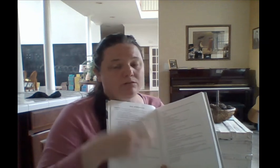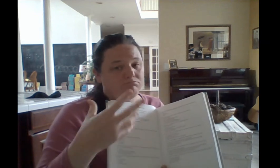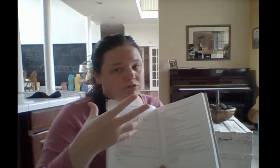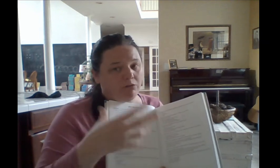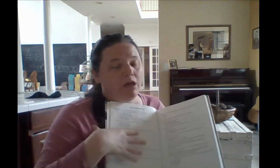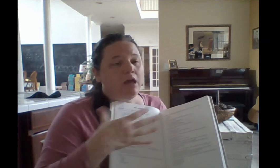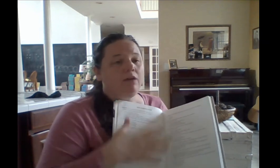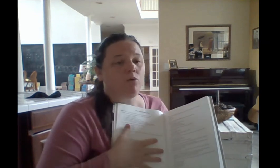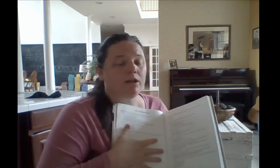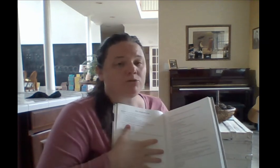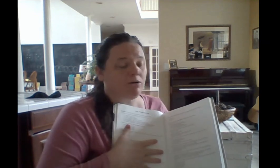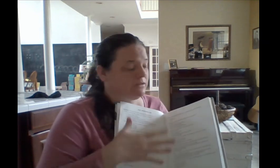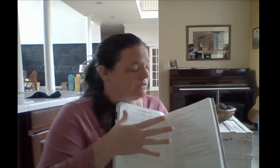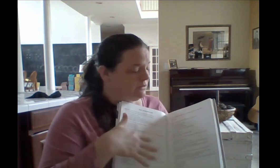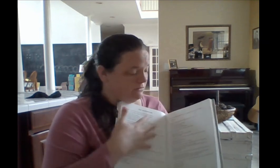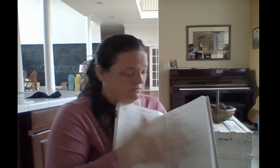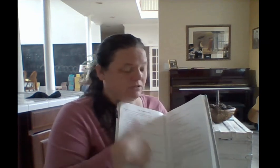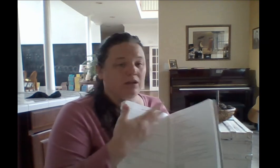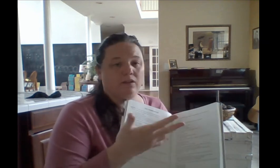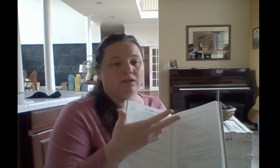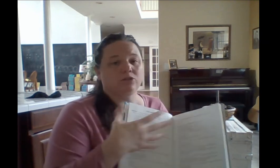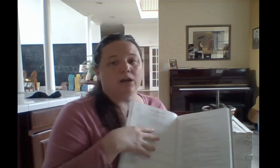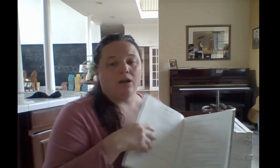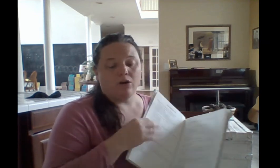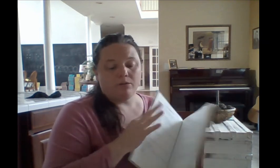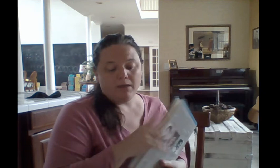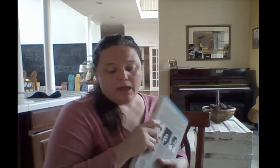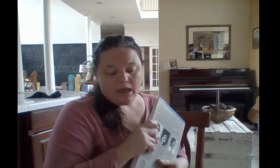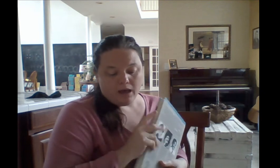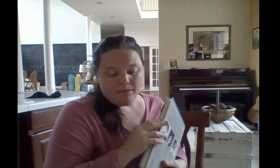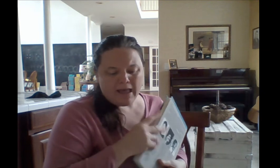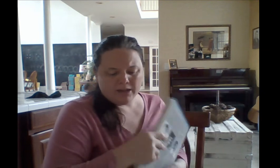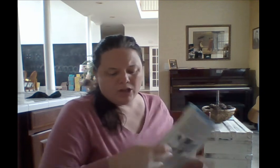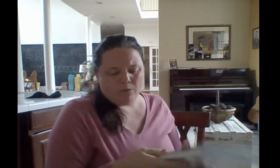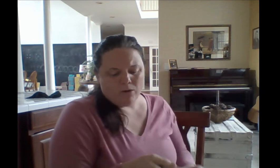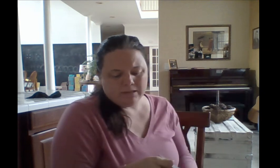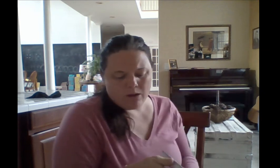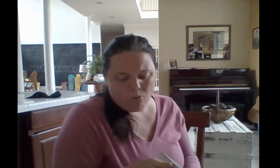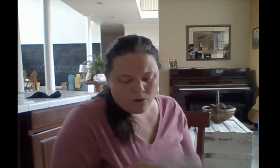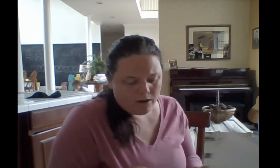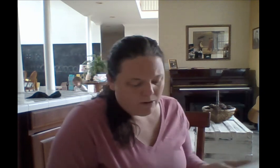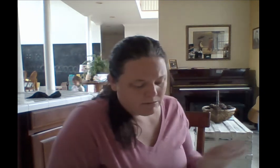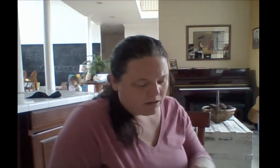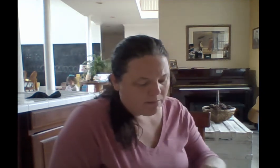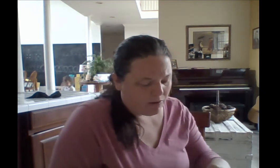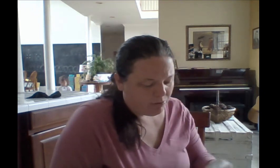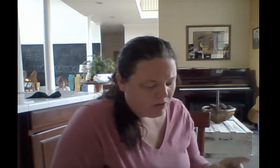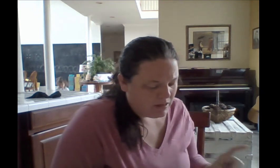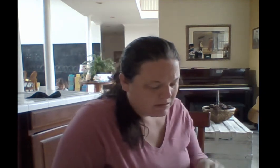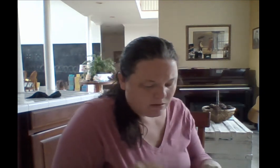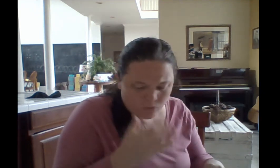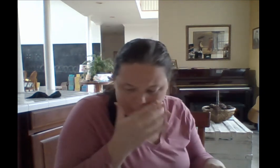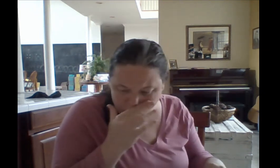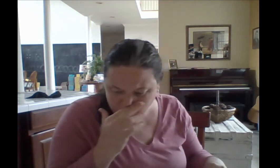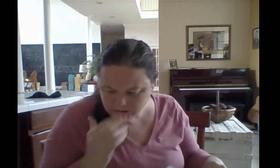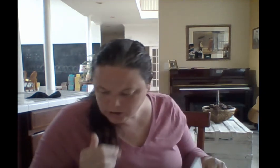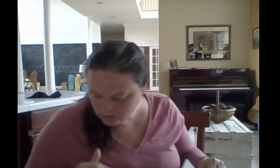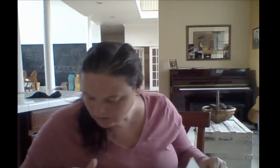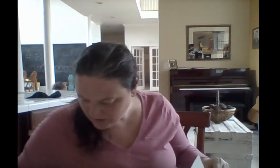So if you want to get your bonuses, study these and try to learn them. And actually, I want to say when I was looking back through these, 1 or 2 of the